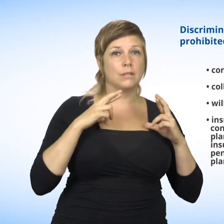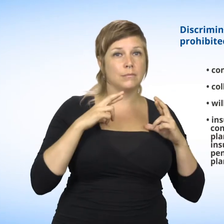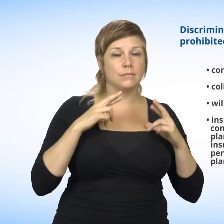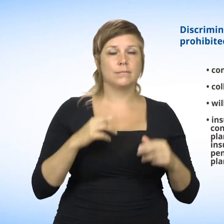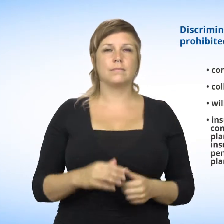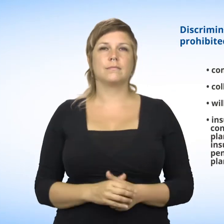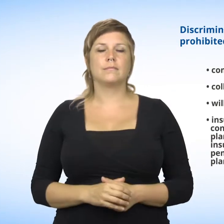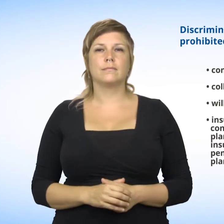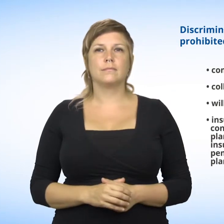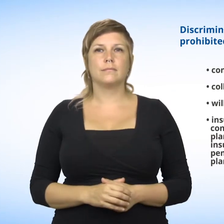retirement,